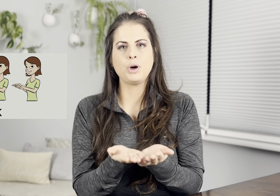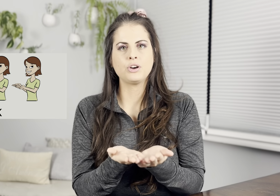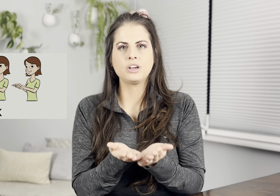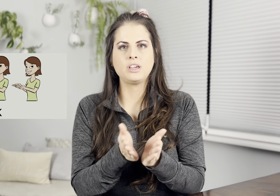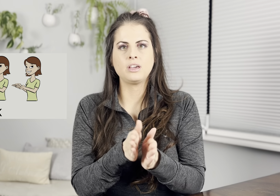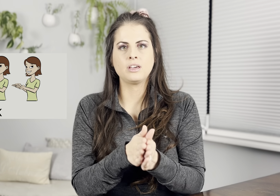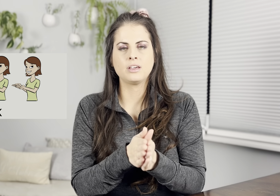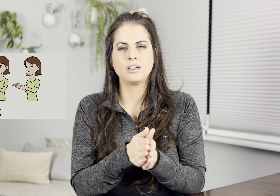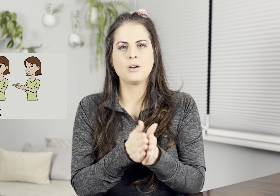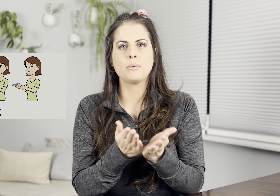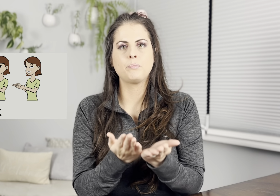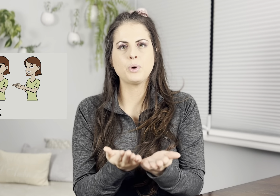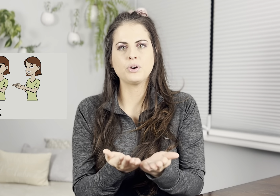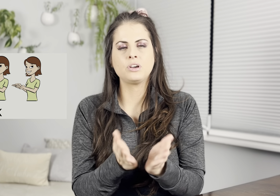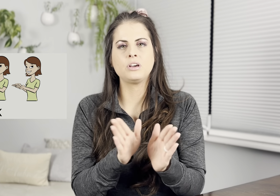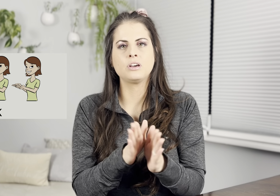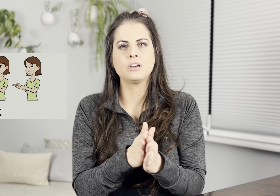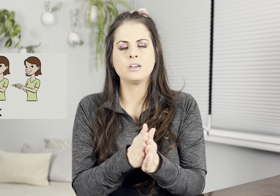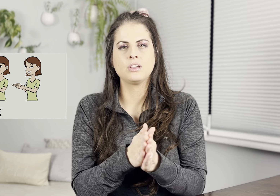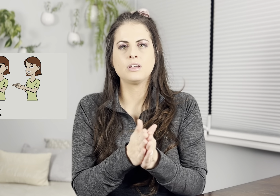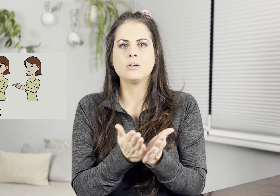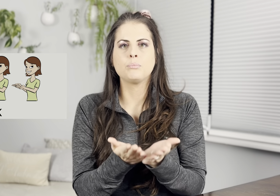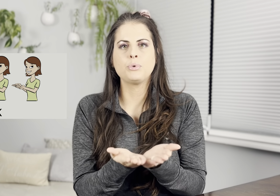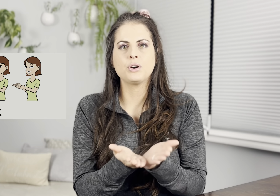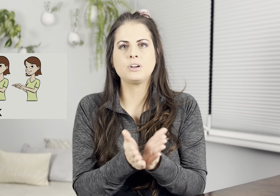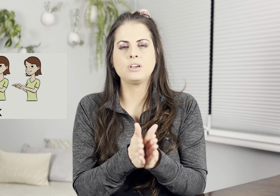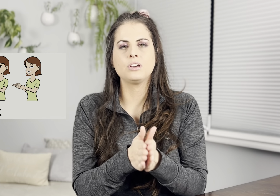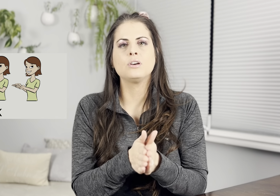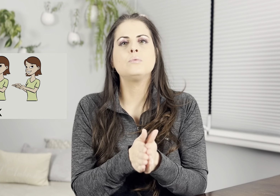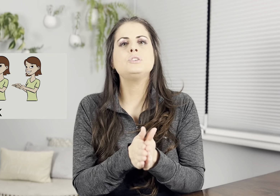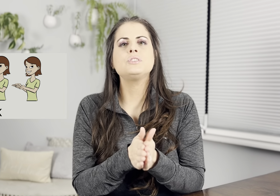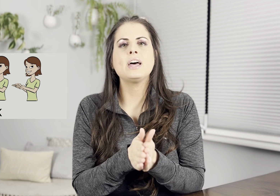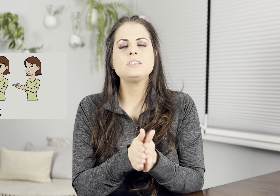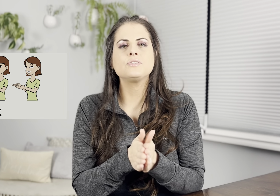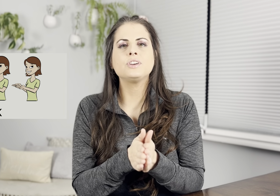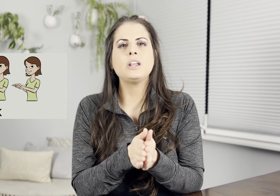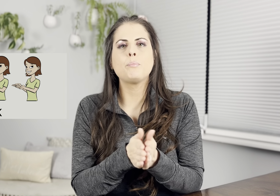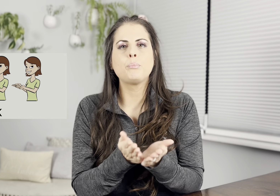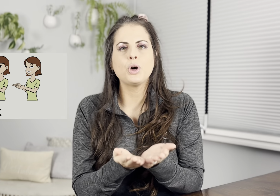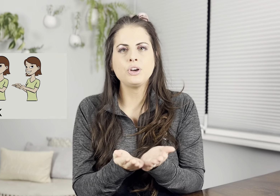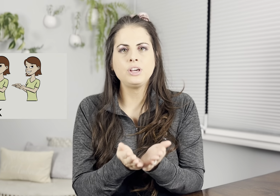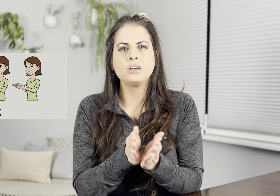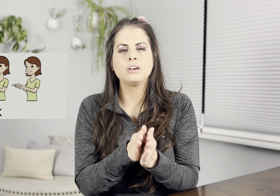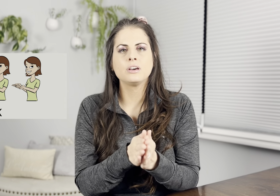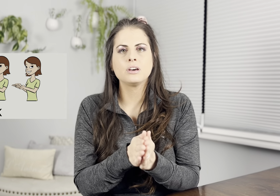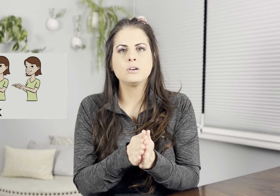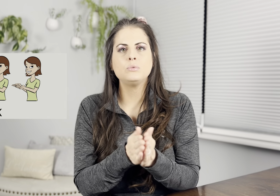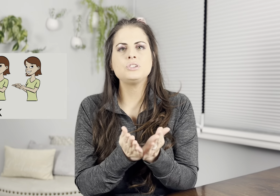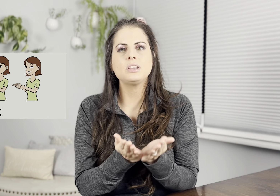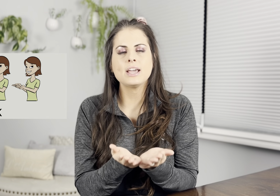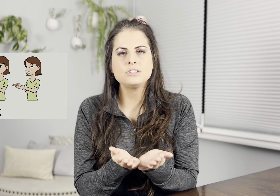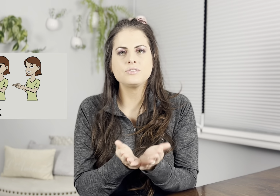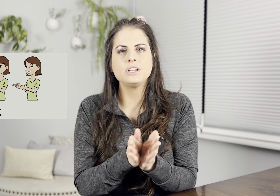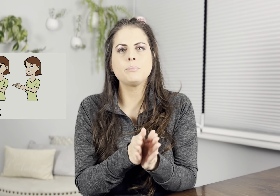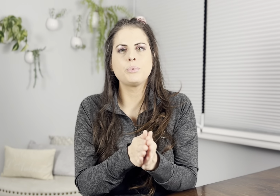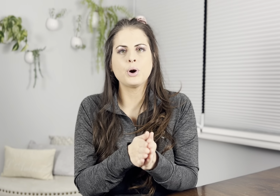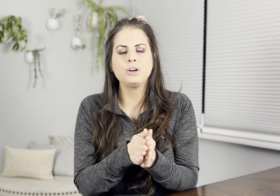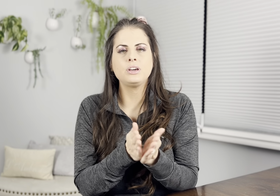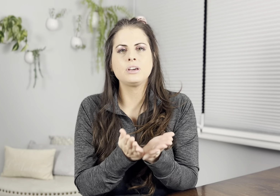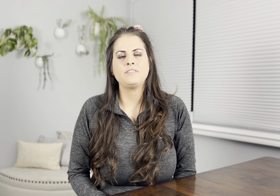book, book, book. Would you like to read a book? Would you like to read a book? The